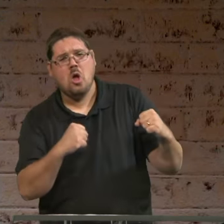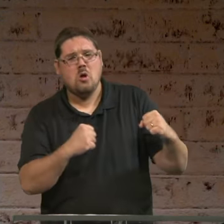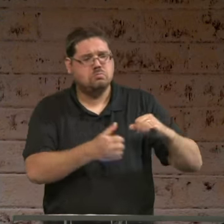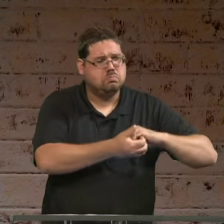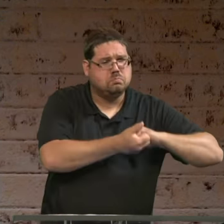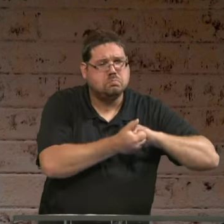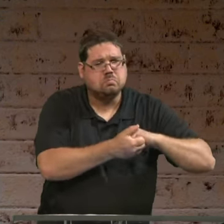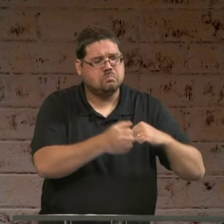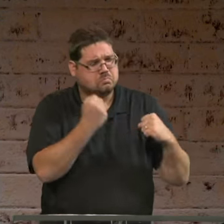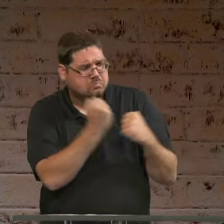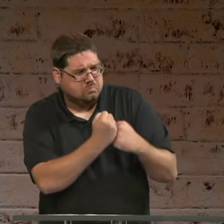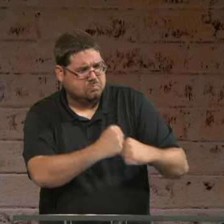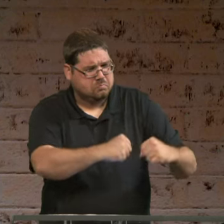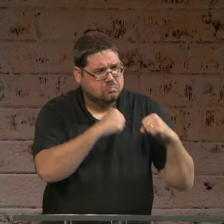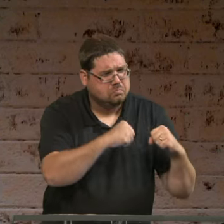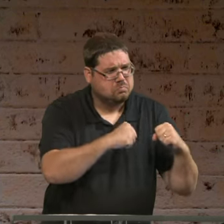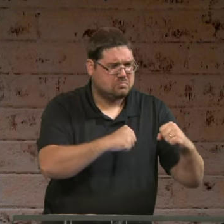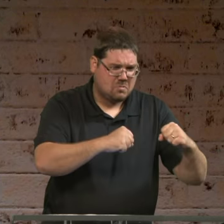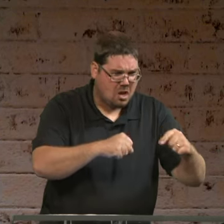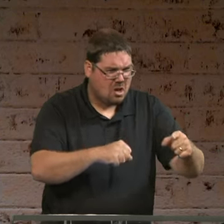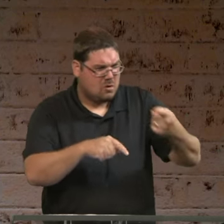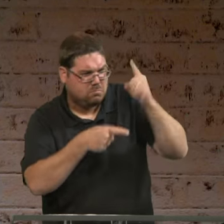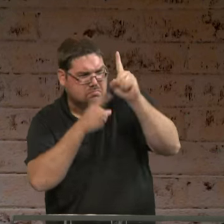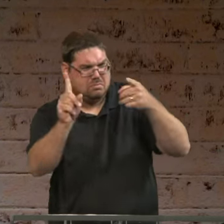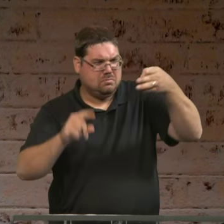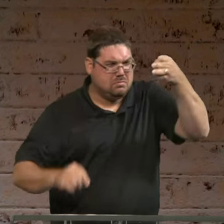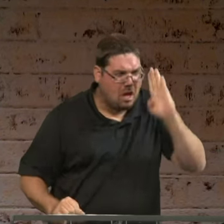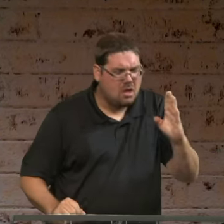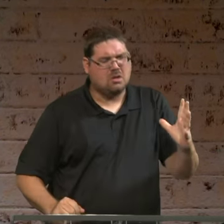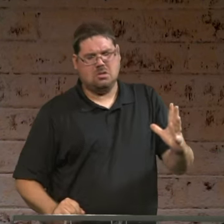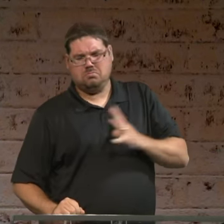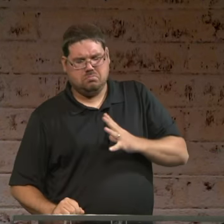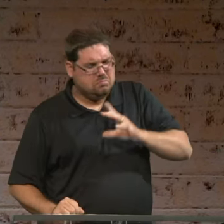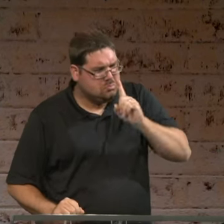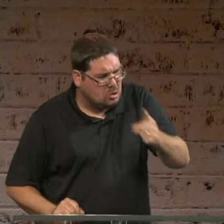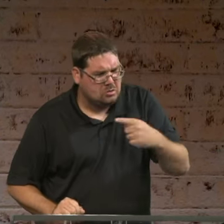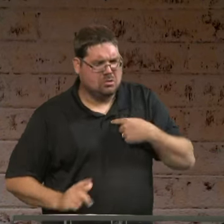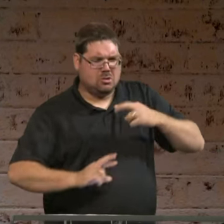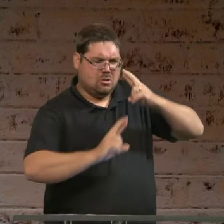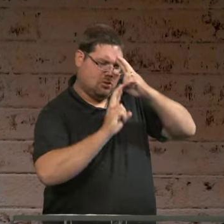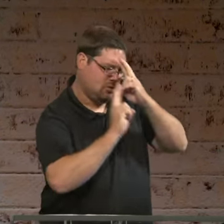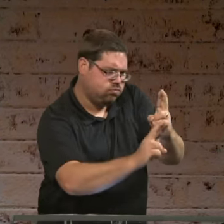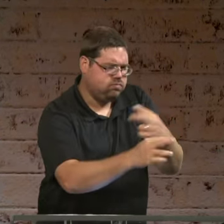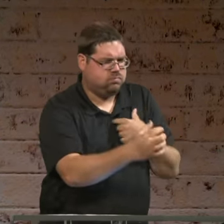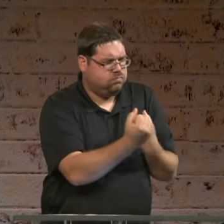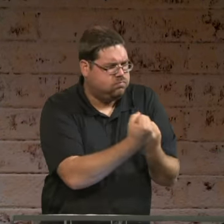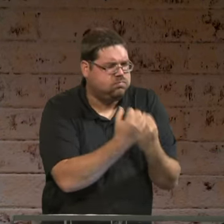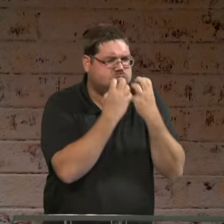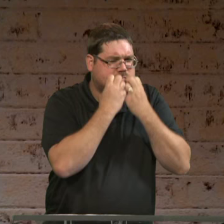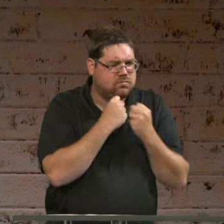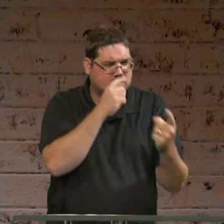should a response be? Can we still cooperate and agree with those people who hate God?